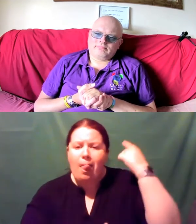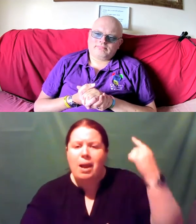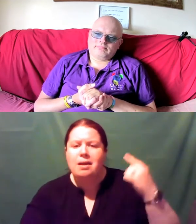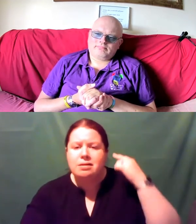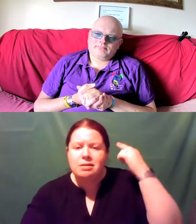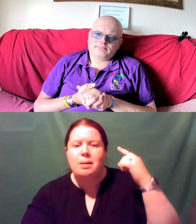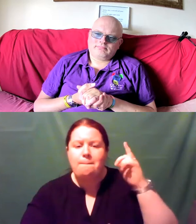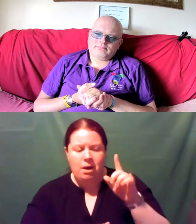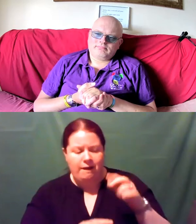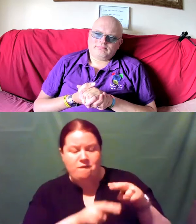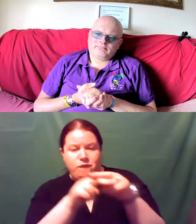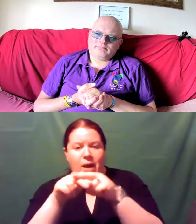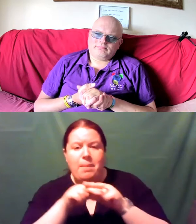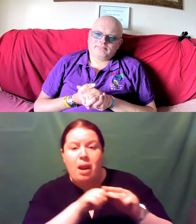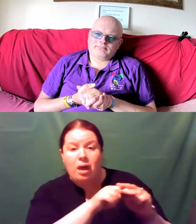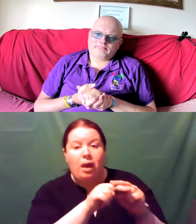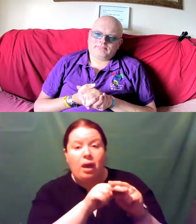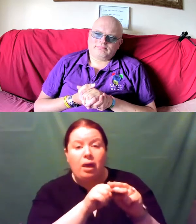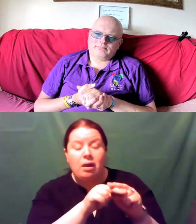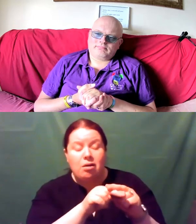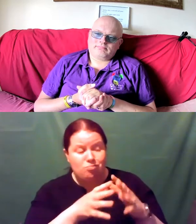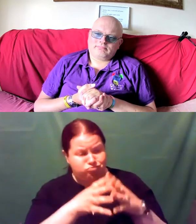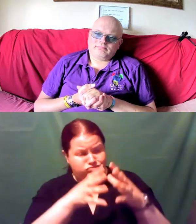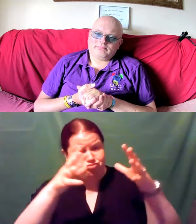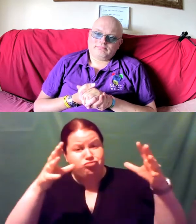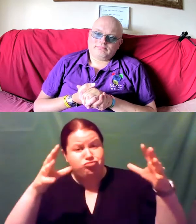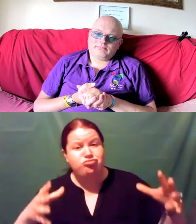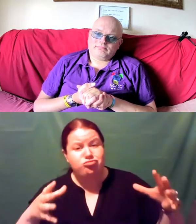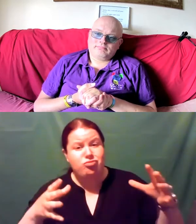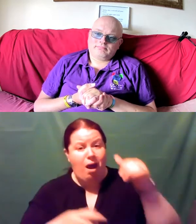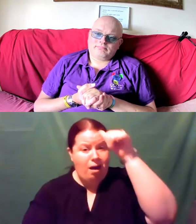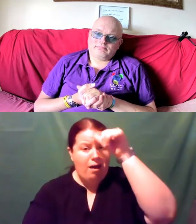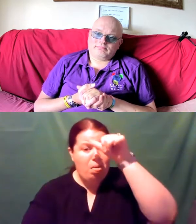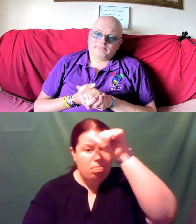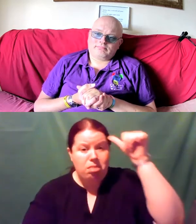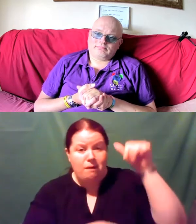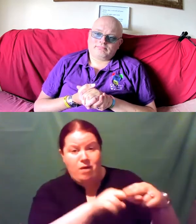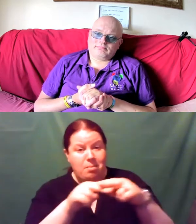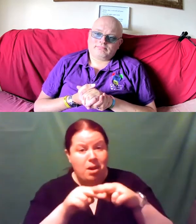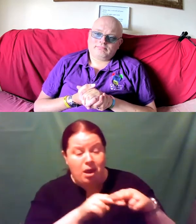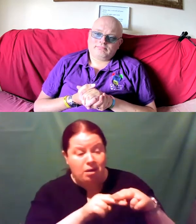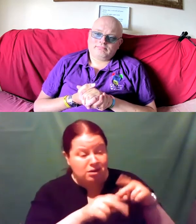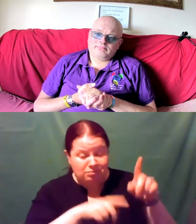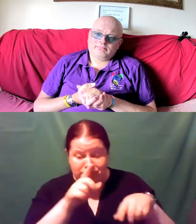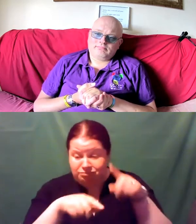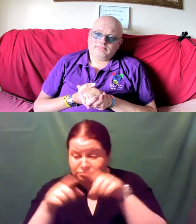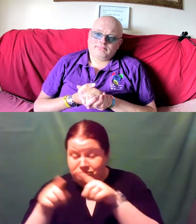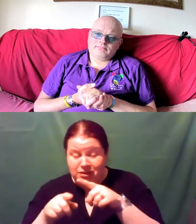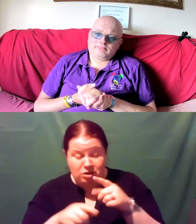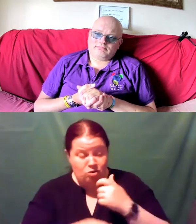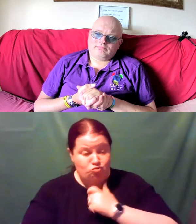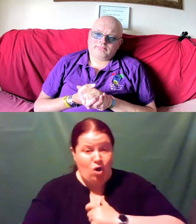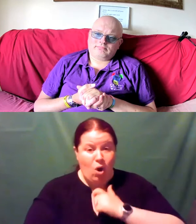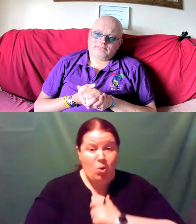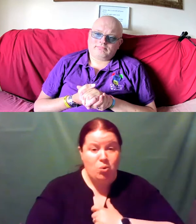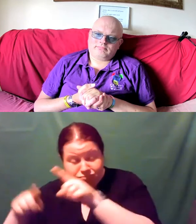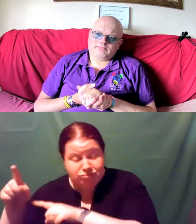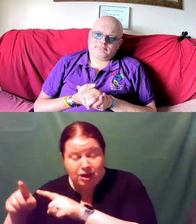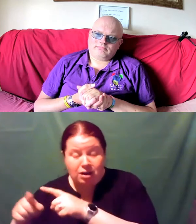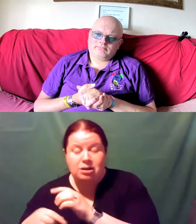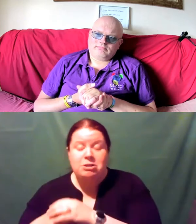Catholic family, nearly becoming a priest, actually becoming a teacher, a youth worker, a chaplain, and ultimately our network